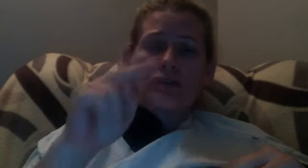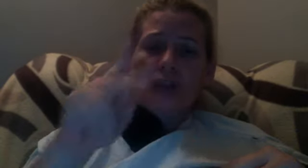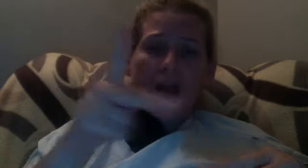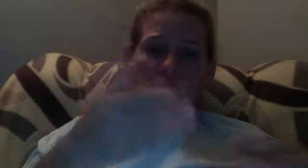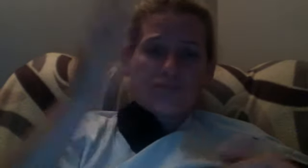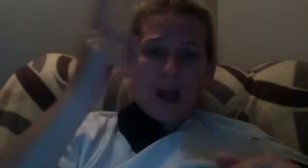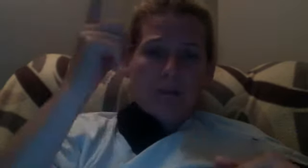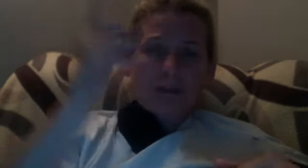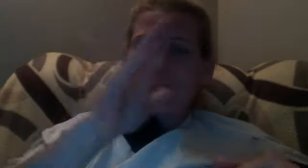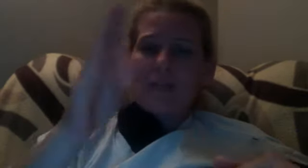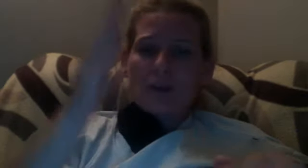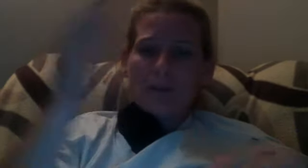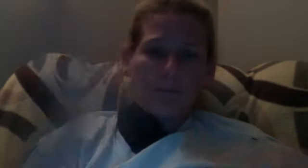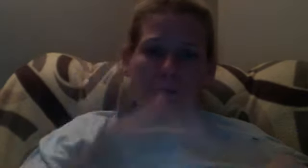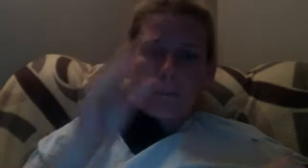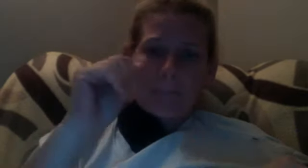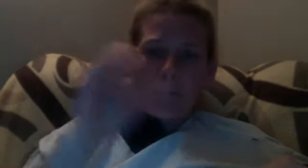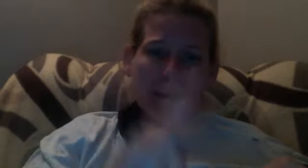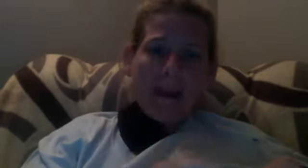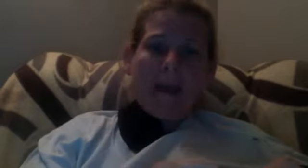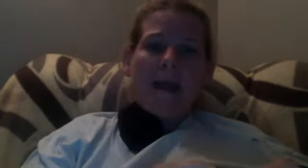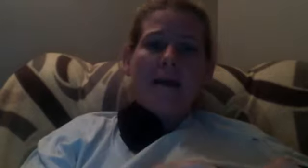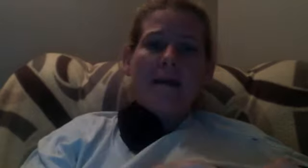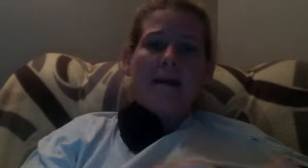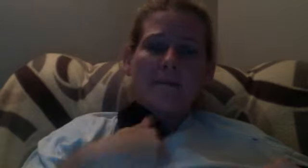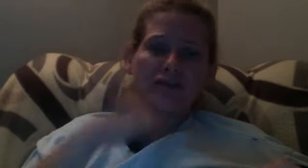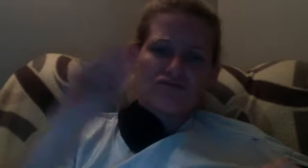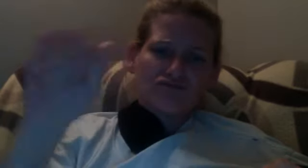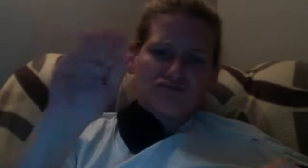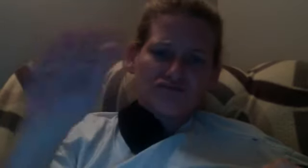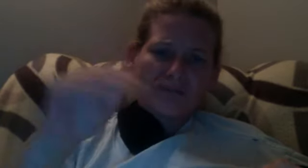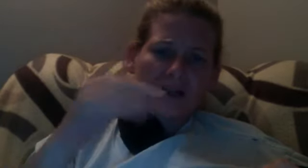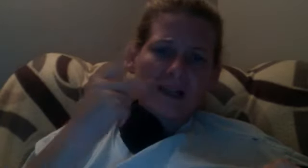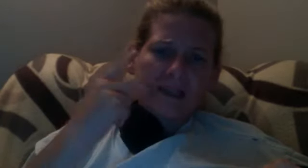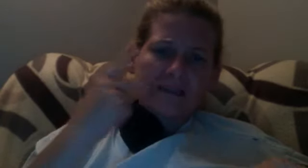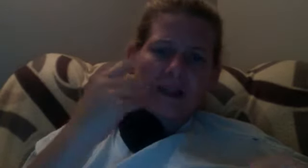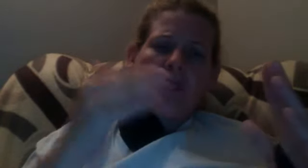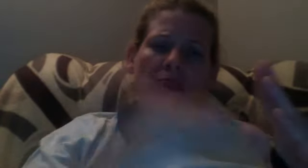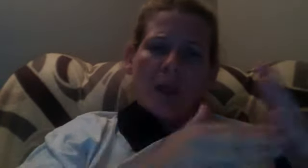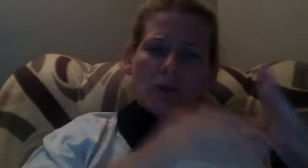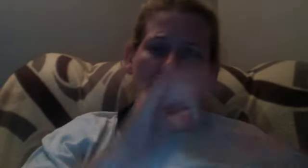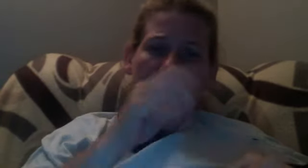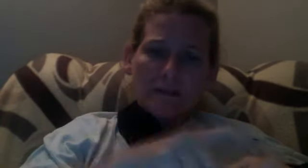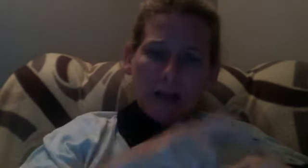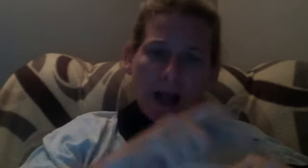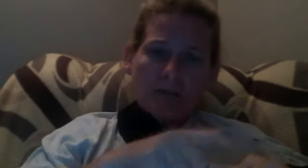So I gotta find out what it's worth. All right, guys, let's take a look at this for you, then. It's got nice design on it. Look at, like,